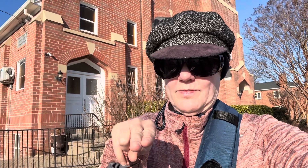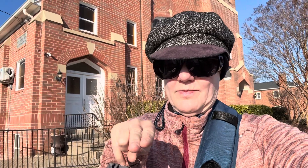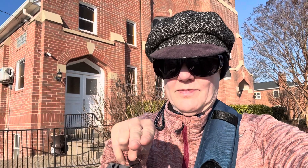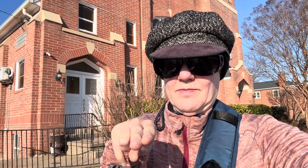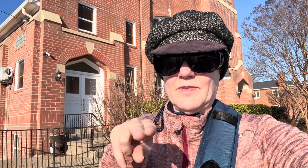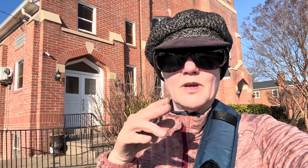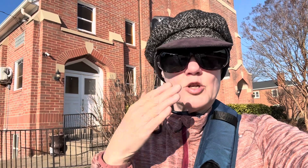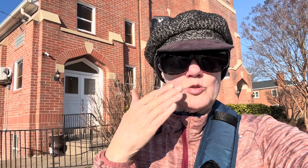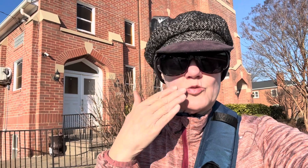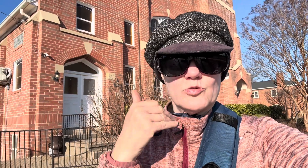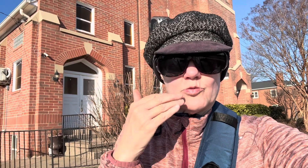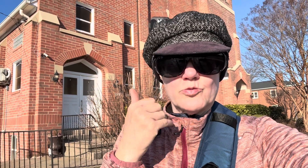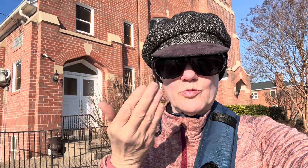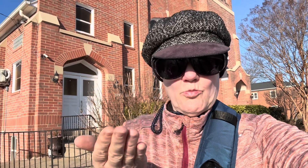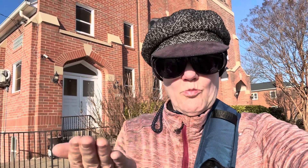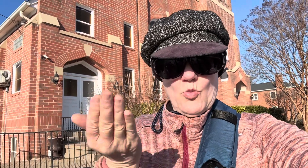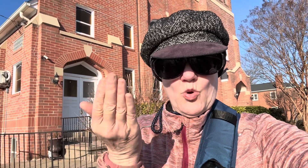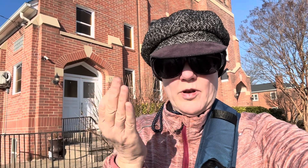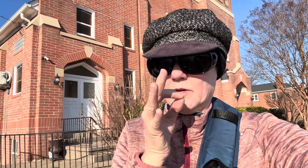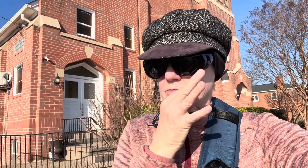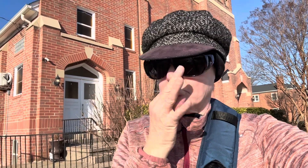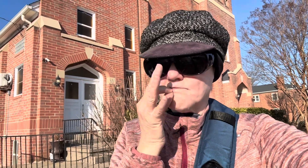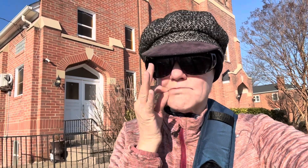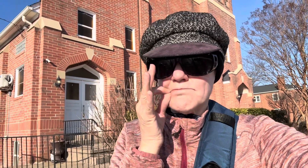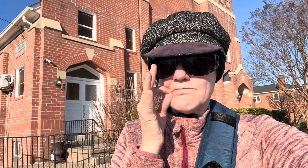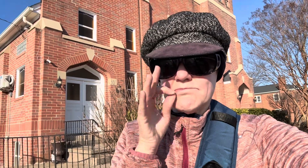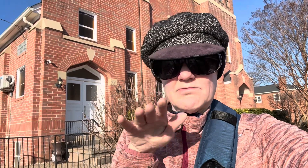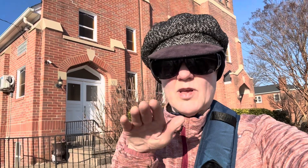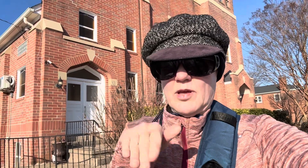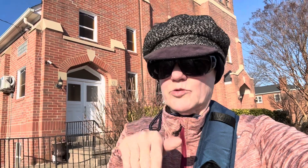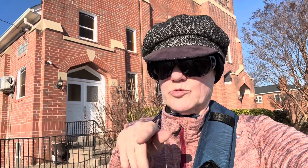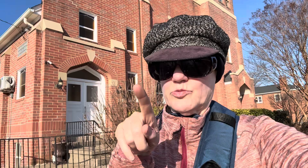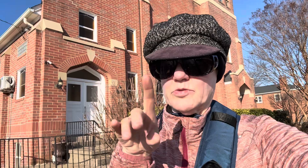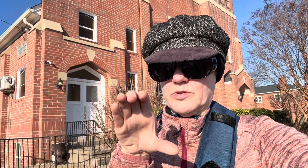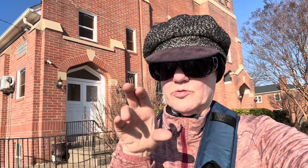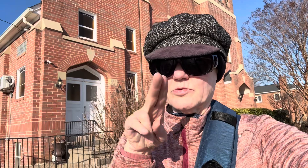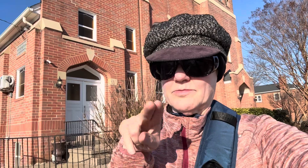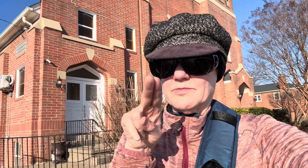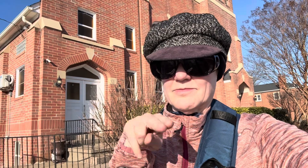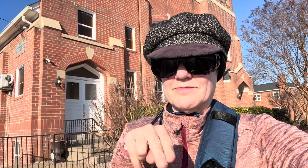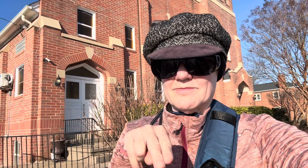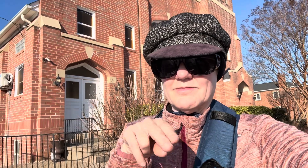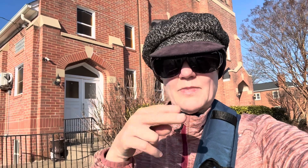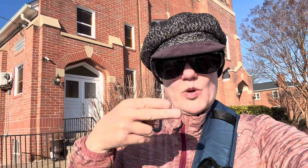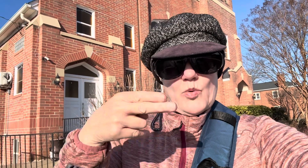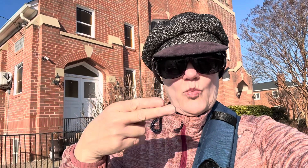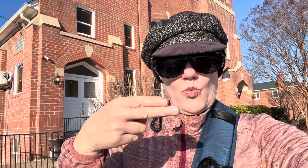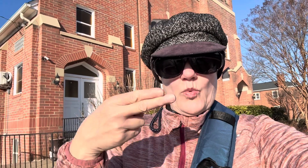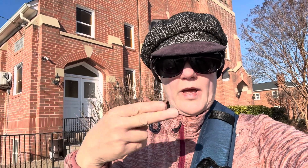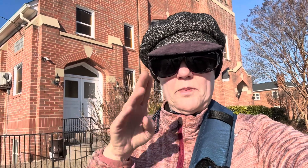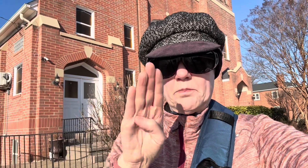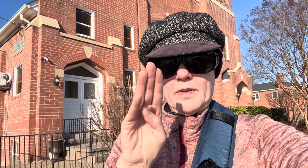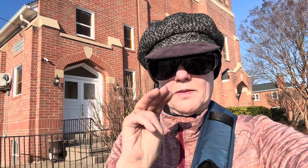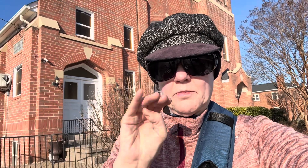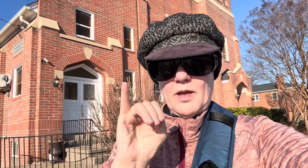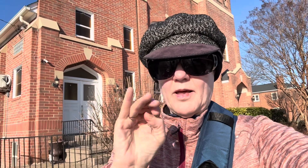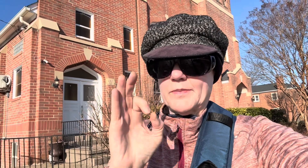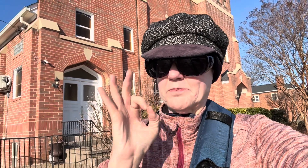now, his A1C is normal. His fasting blood sugar in the morning is below 100. and he's at a